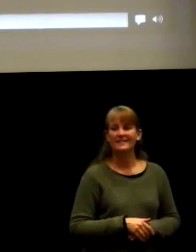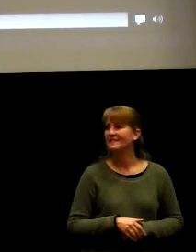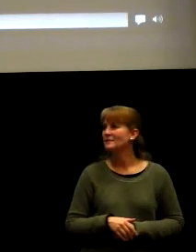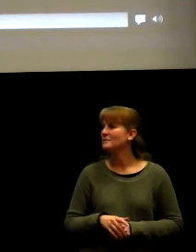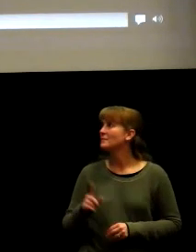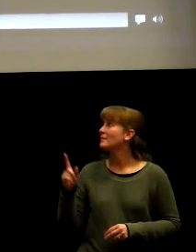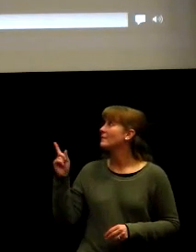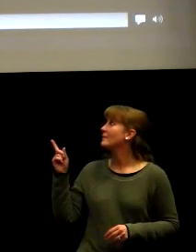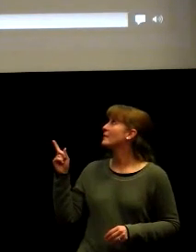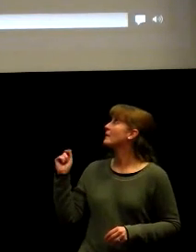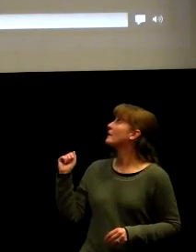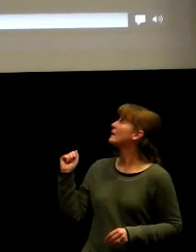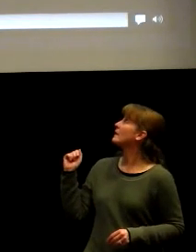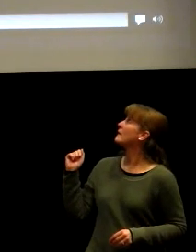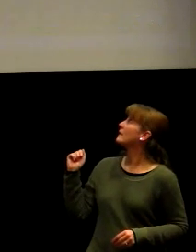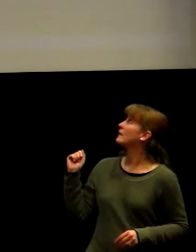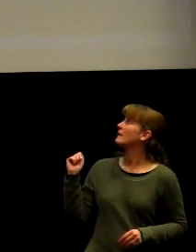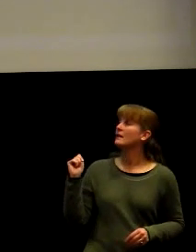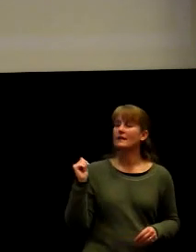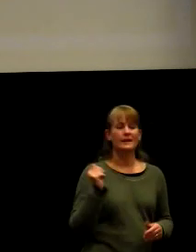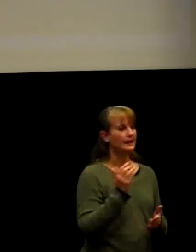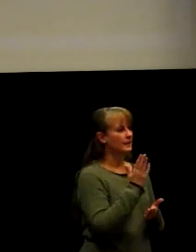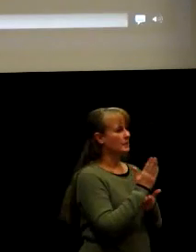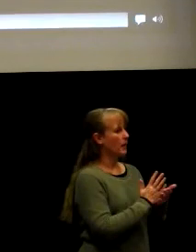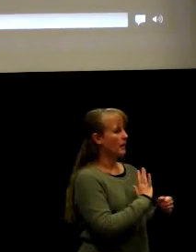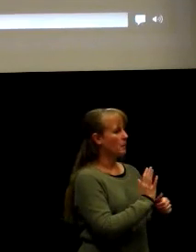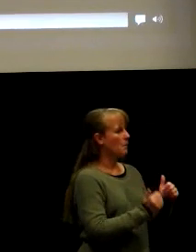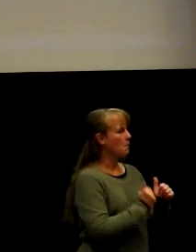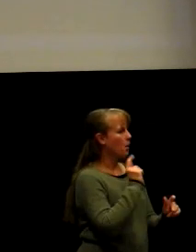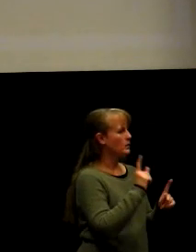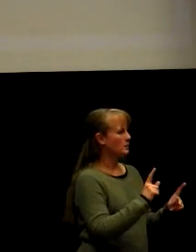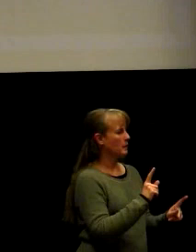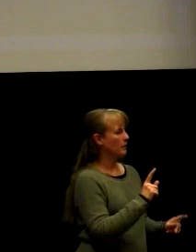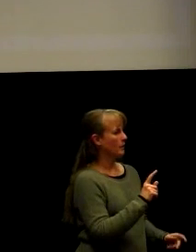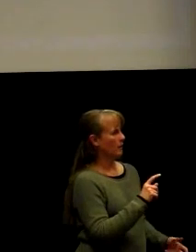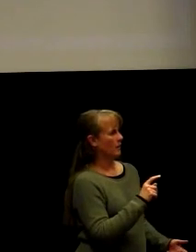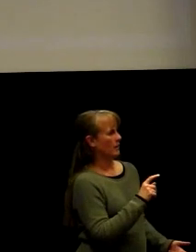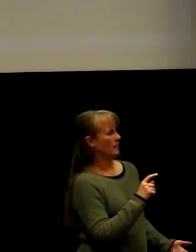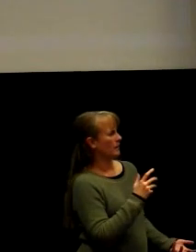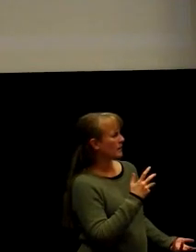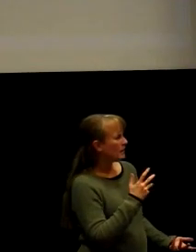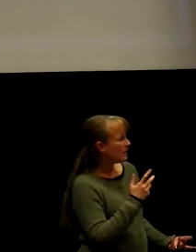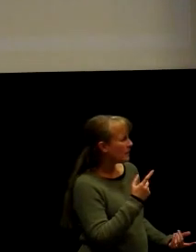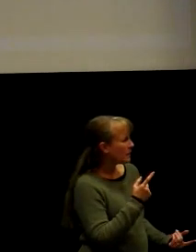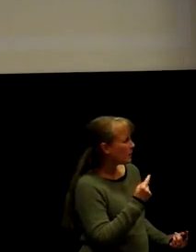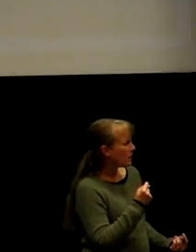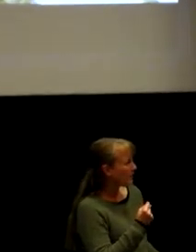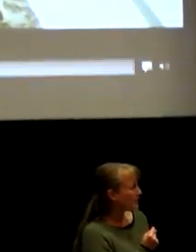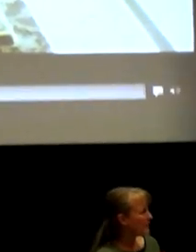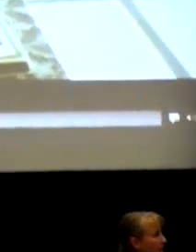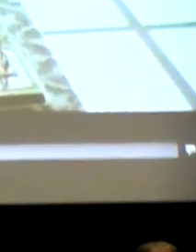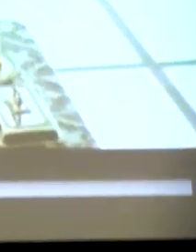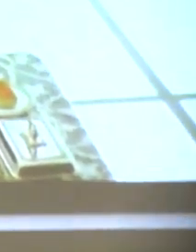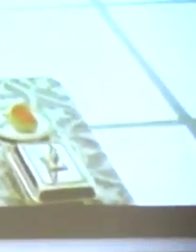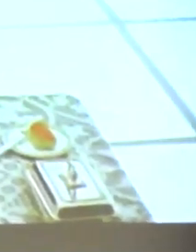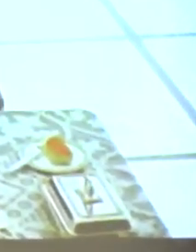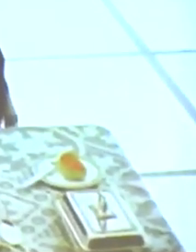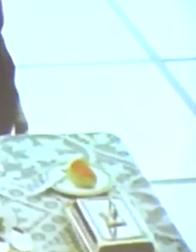This is the part of the film that baffles most people. And if you're not already, if you haven't already left the theater by this